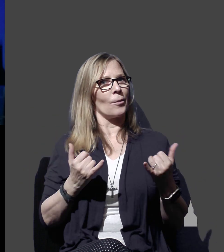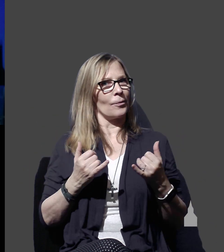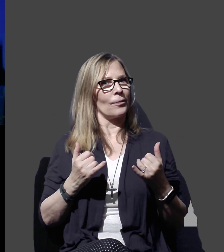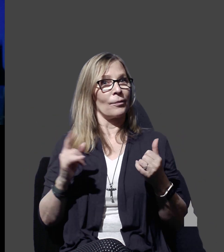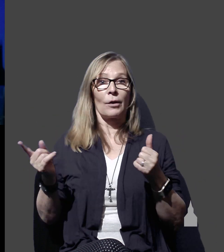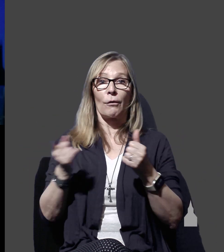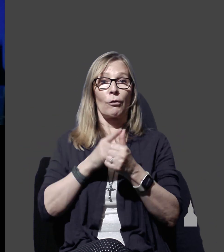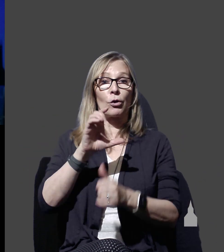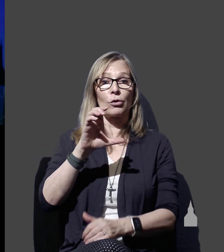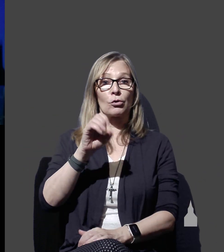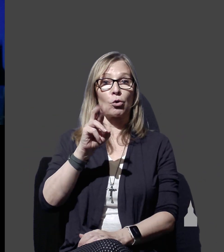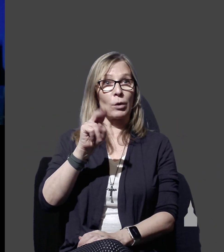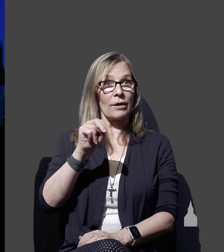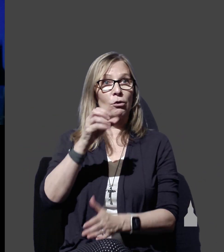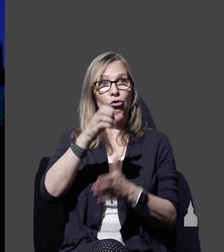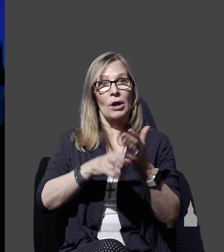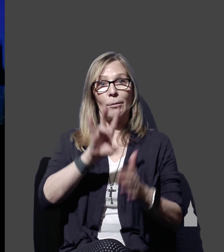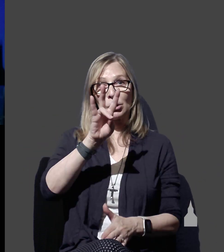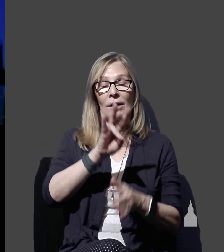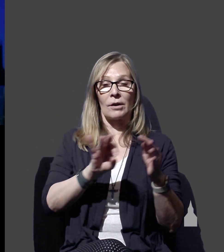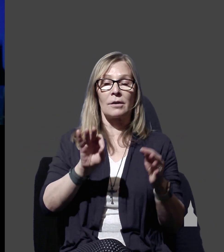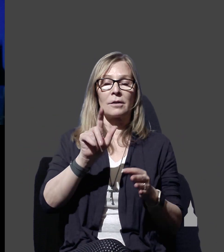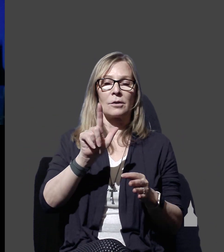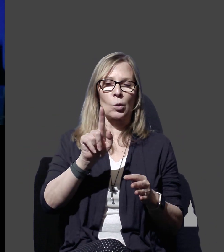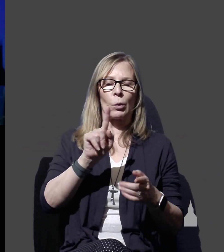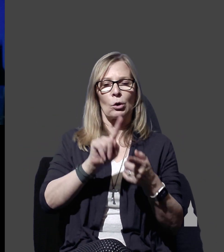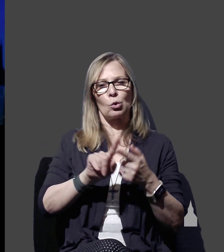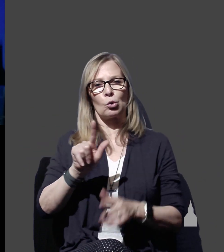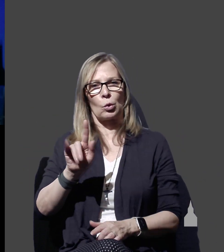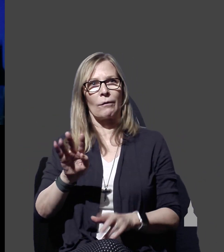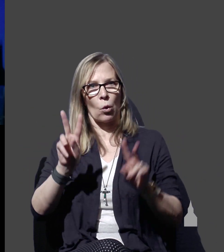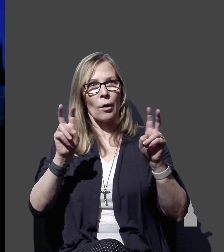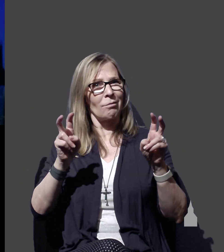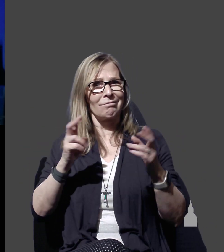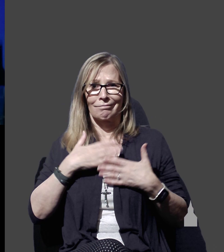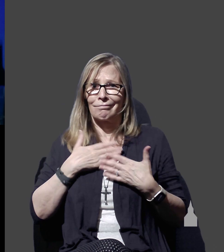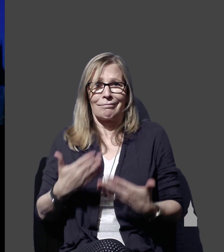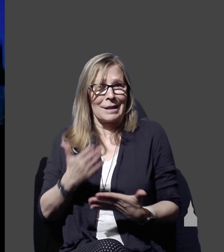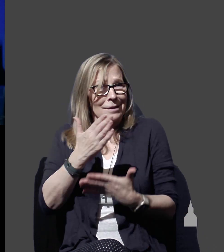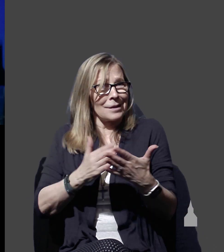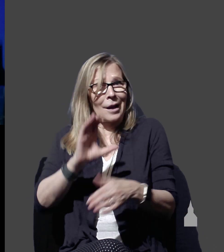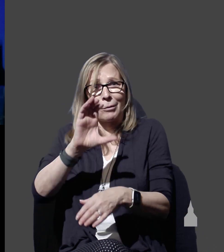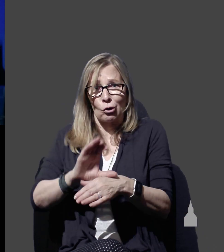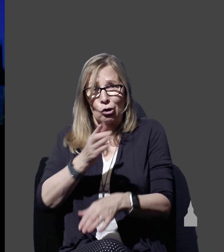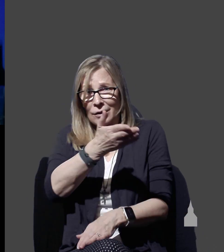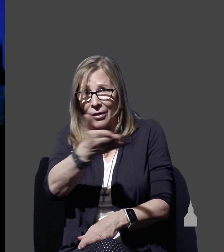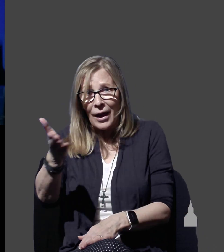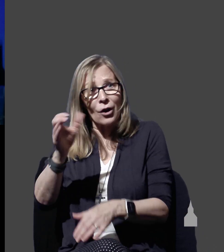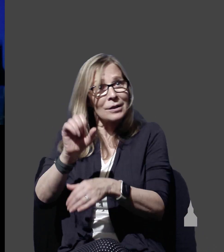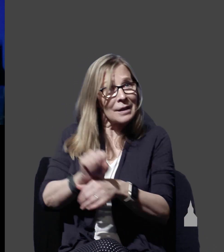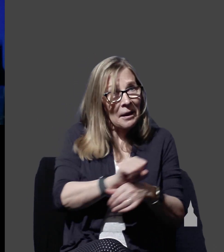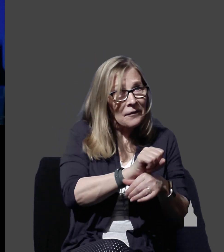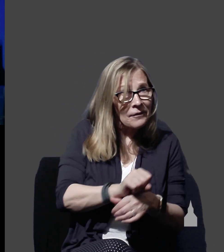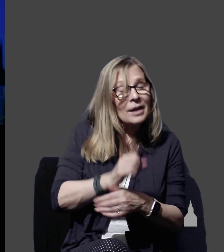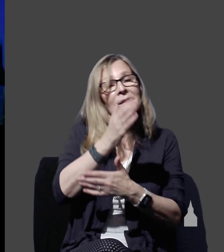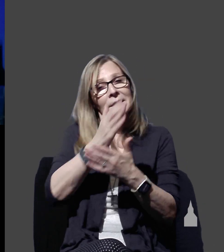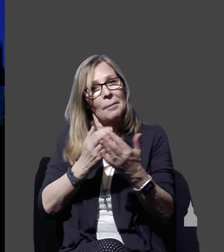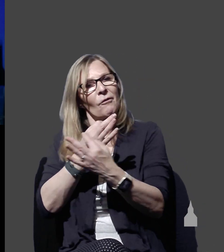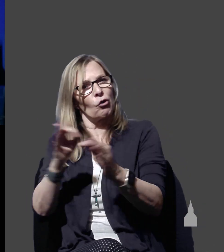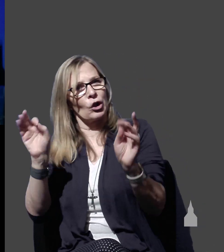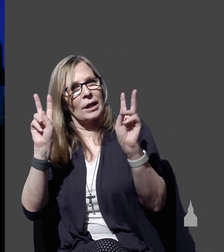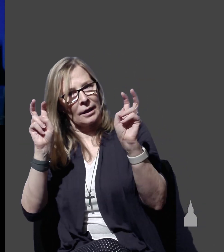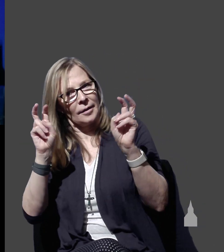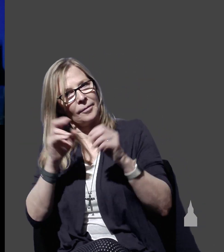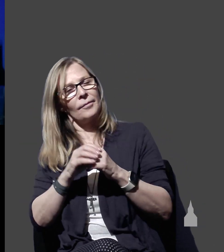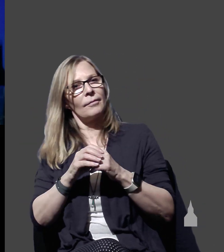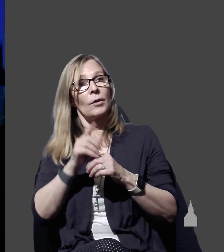1 Corinthians 7, 21 to 24 acknowledges that some in the church were slaves, some in the church were free. Were you called